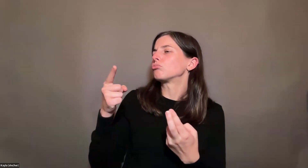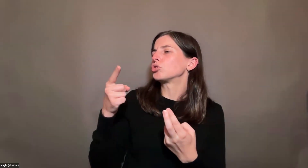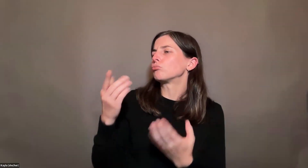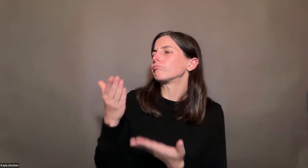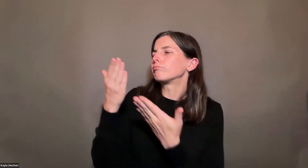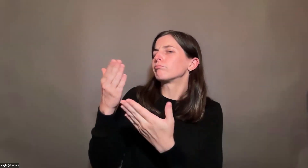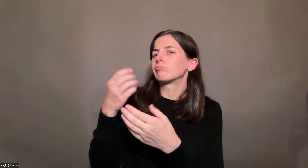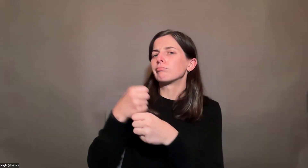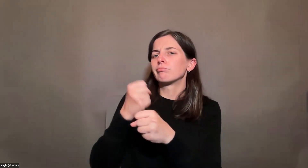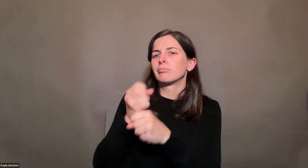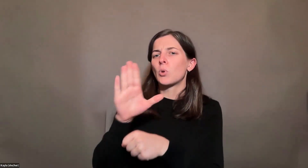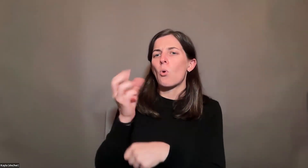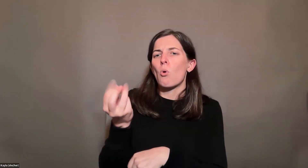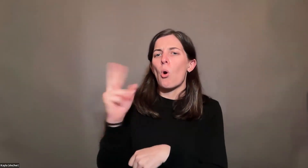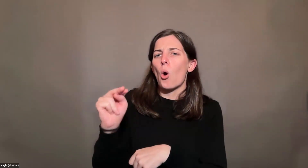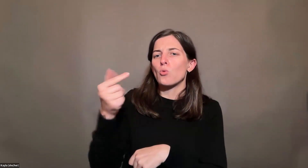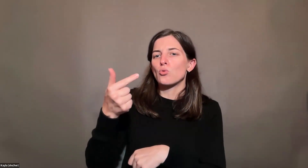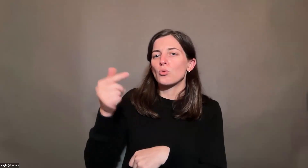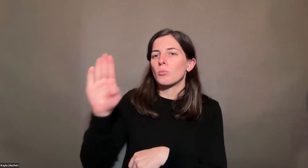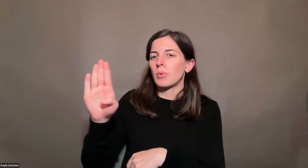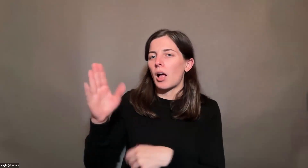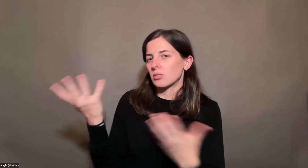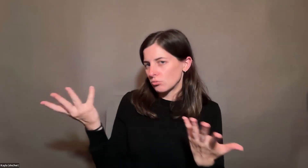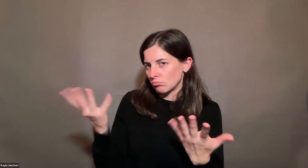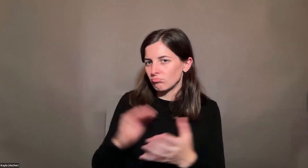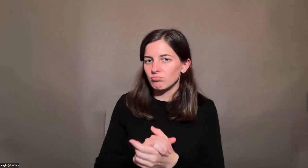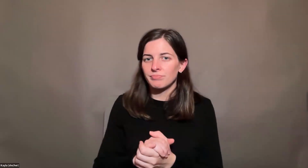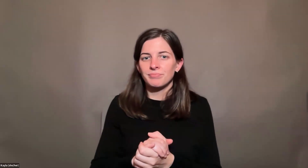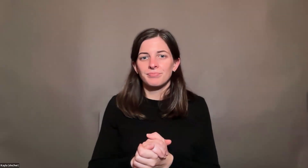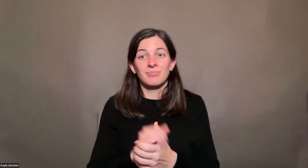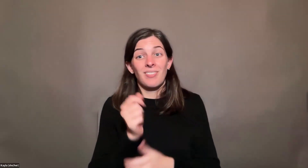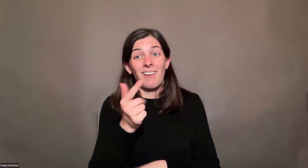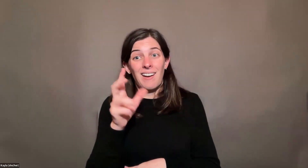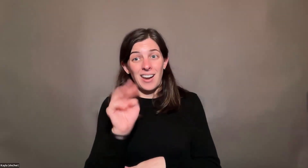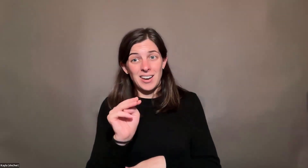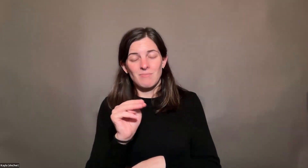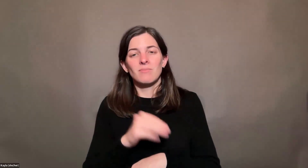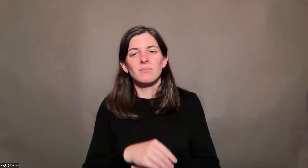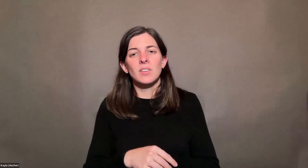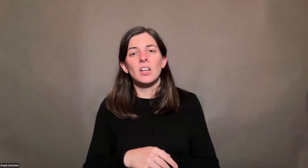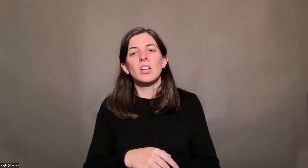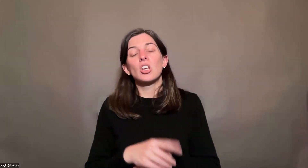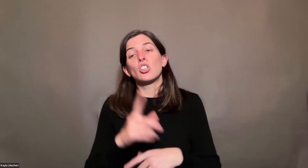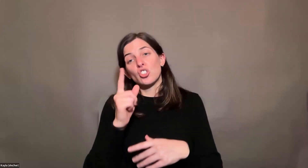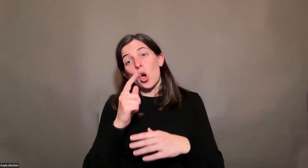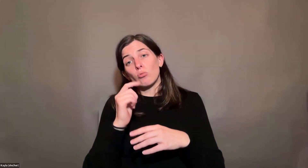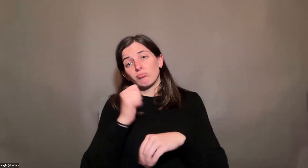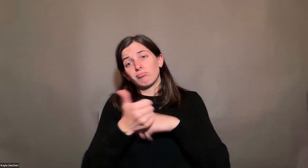own Gutenberg blocks? Okay, so by default, WordPress provide few of the things like